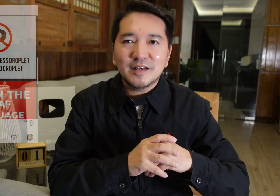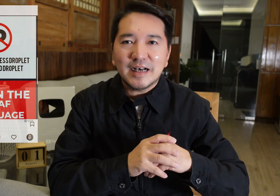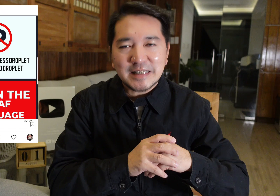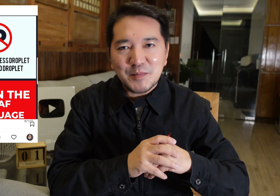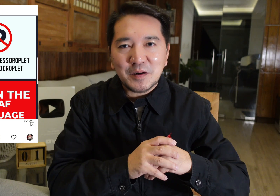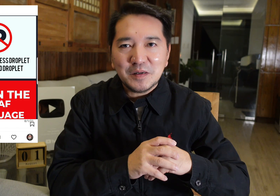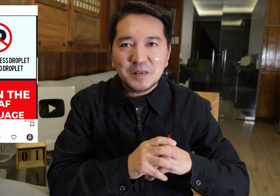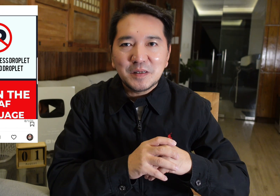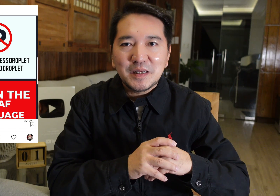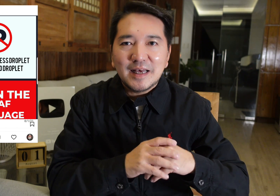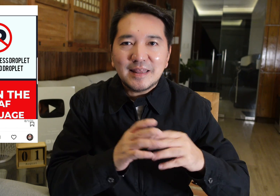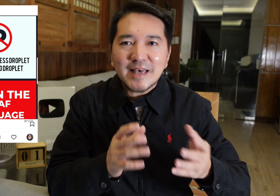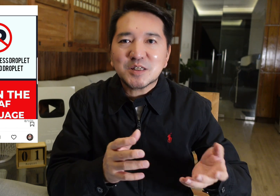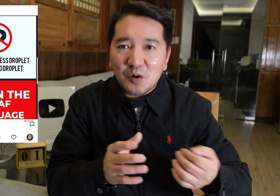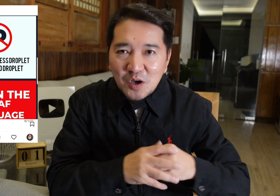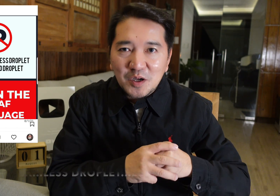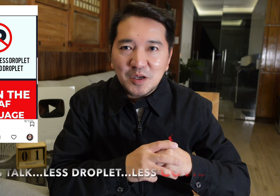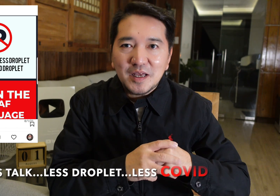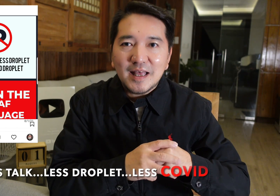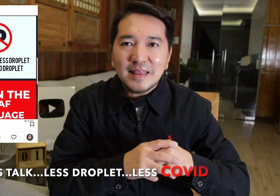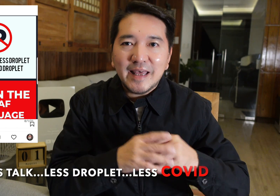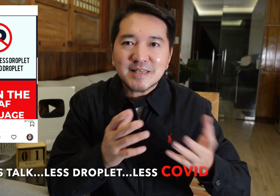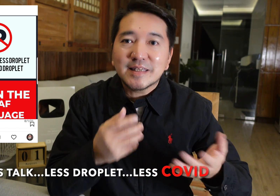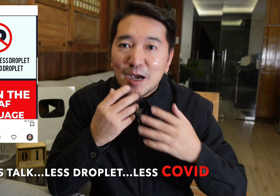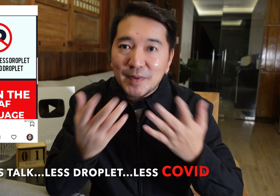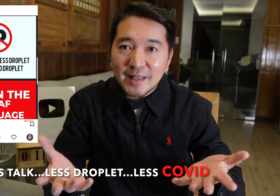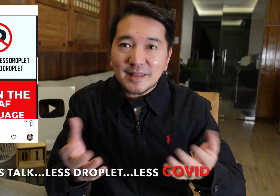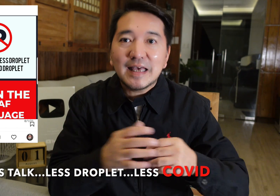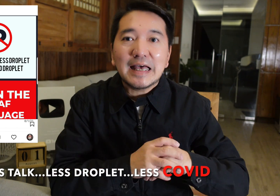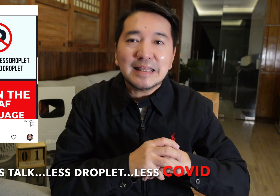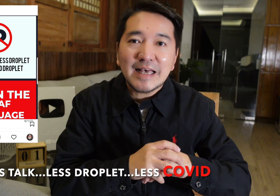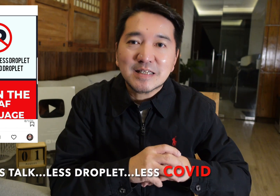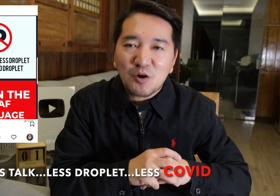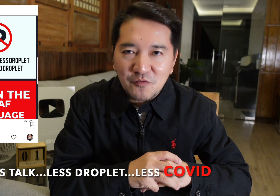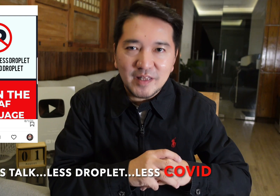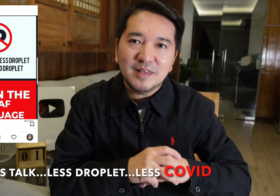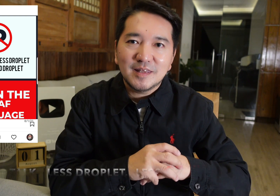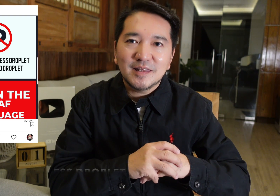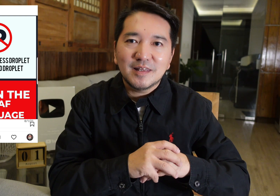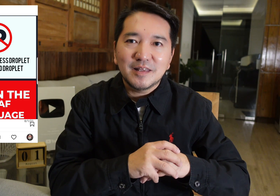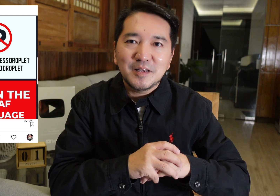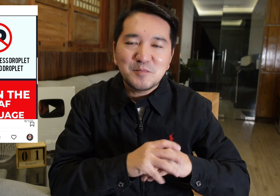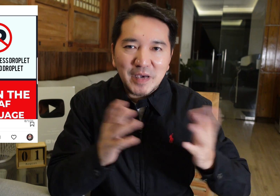Ang sabi ko, less talk, less droplet, less COVID.